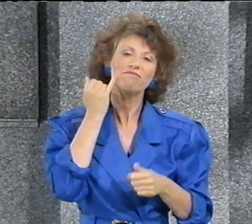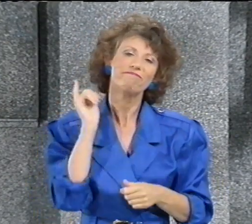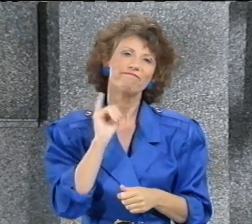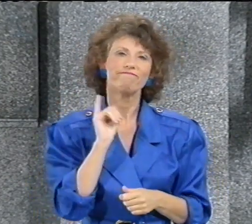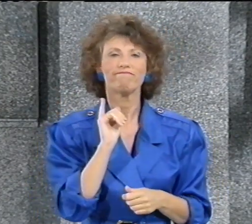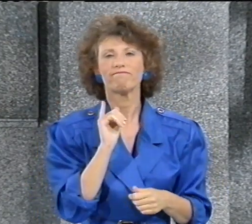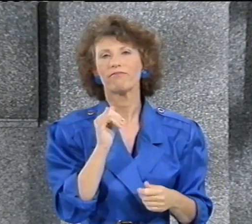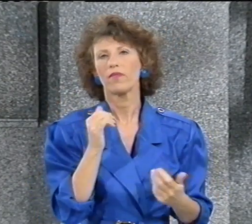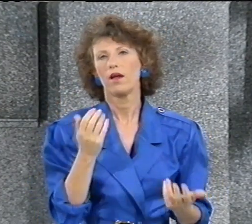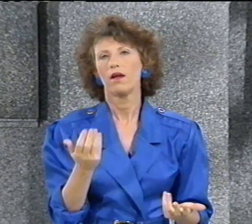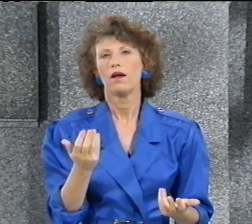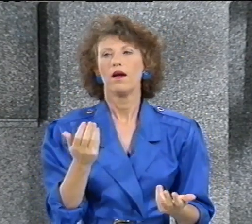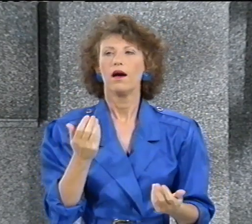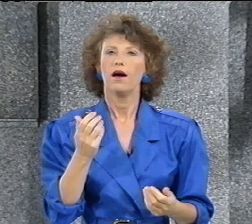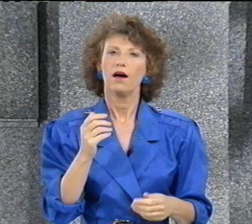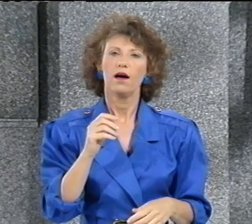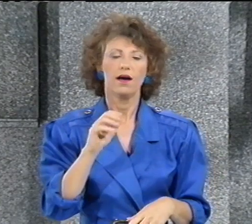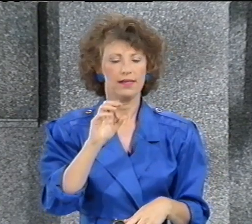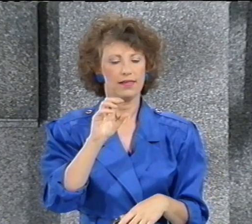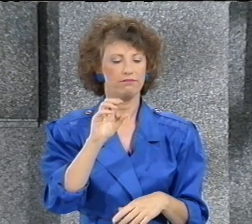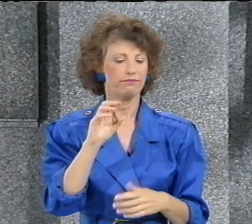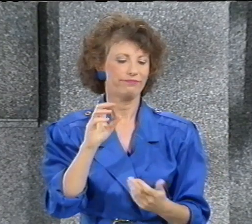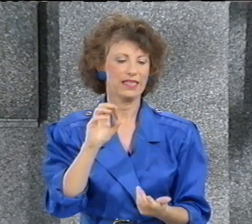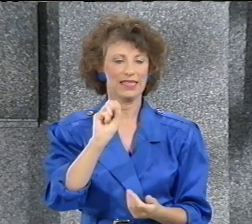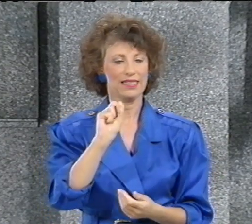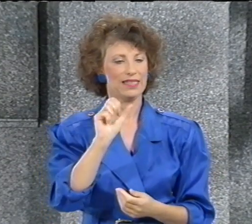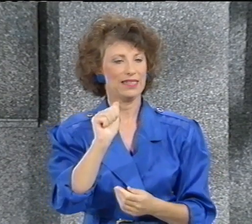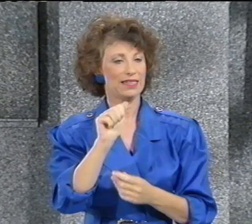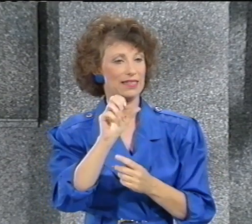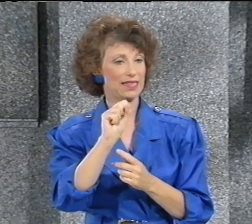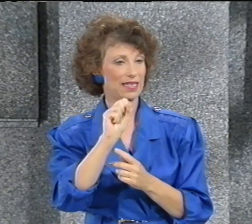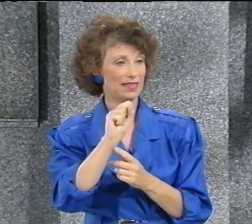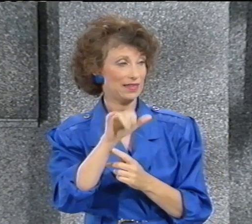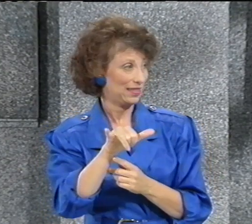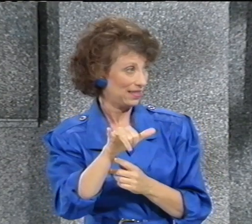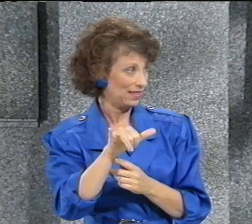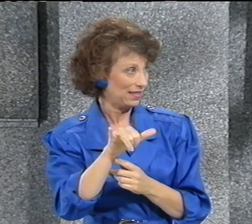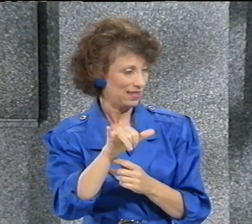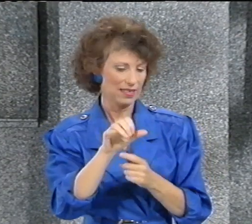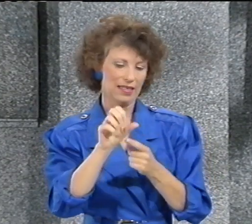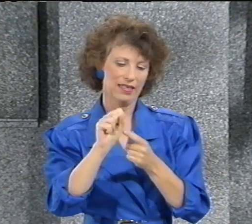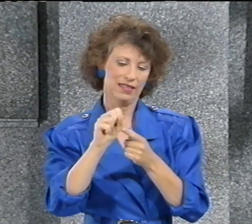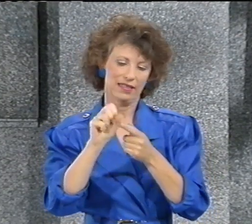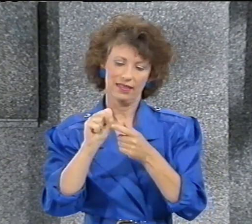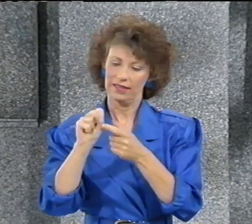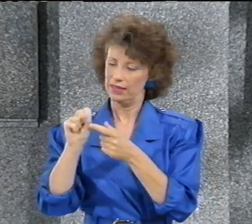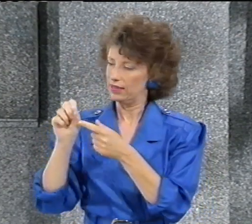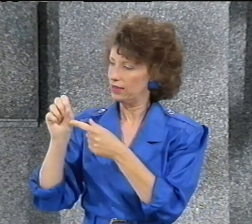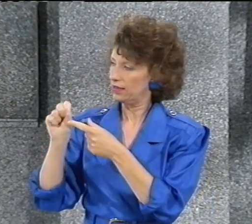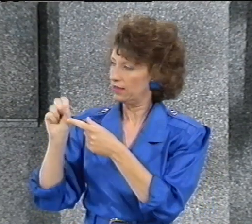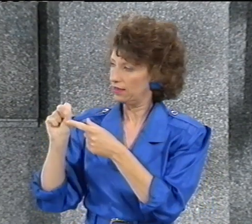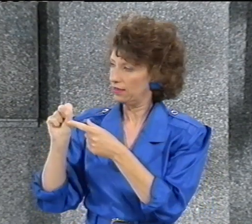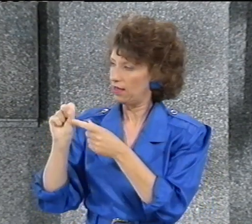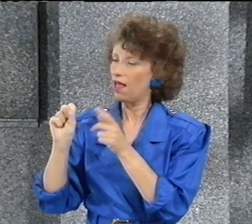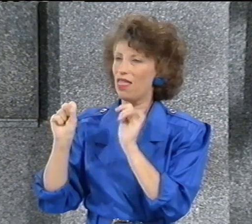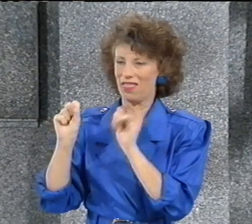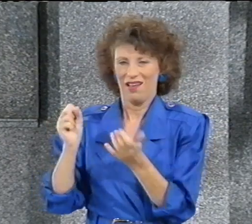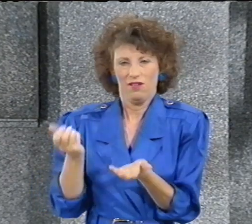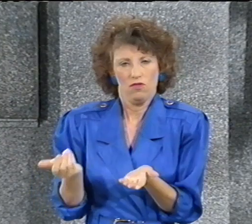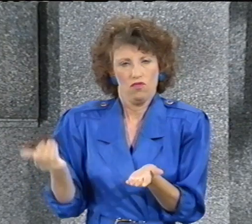Another example of a double letter would be the double S in the word sassy. The S